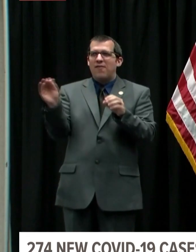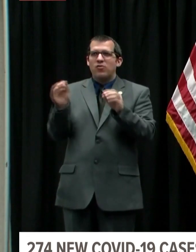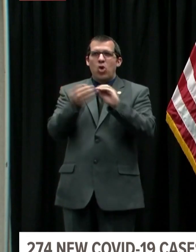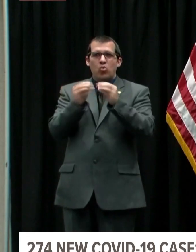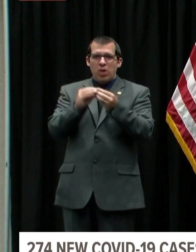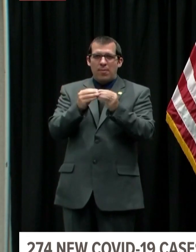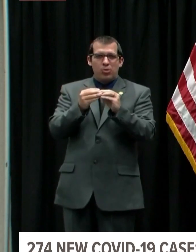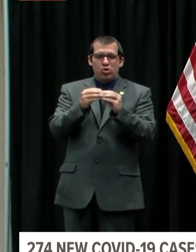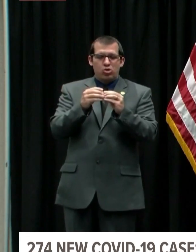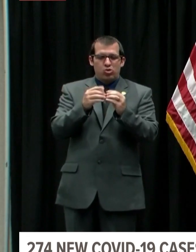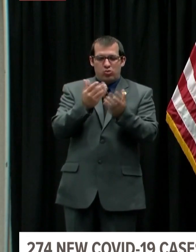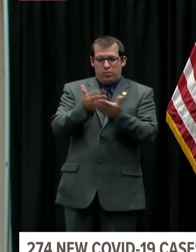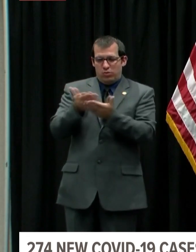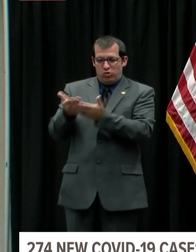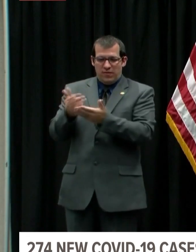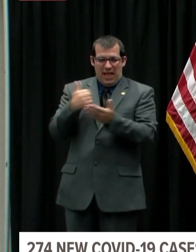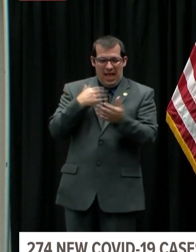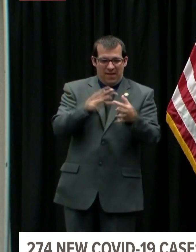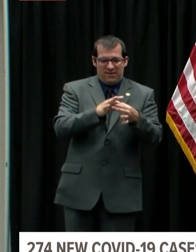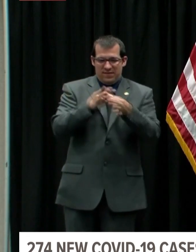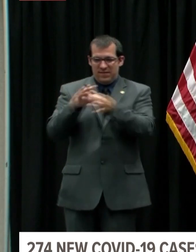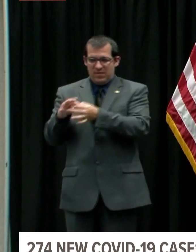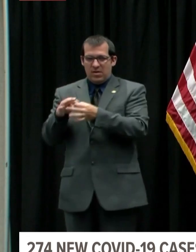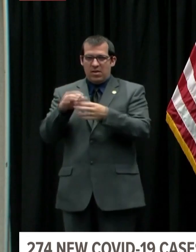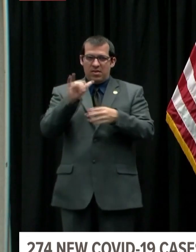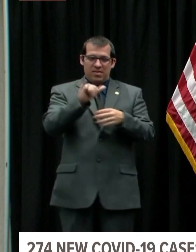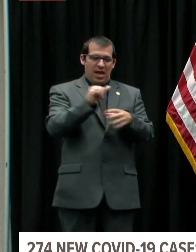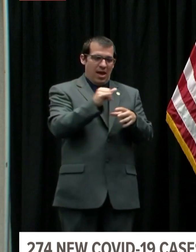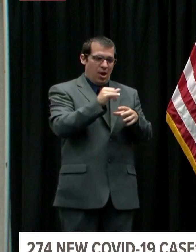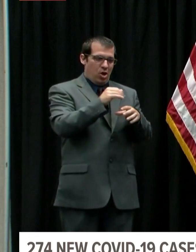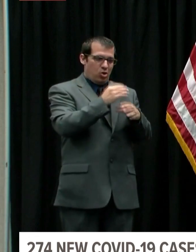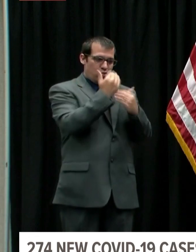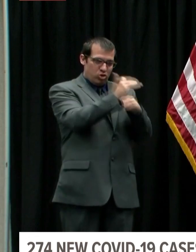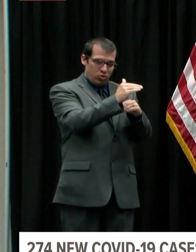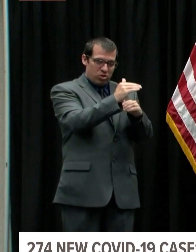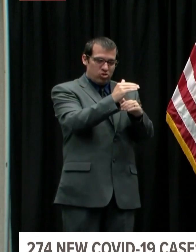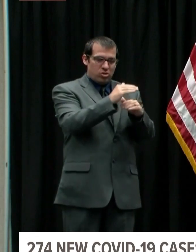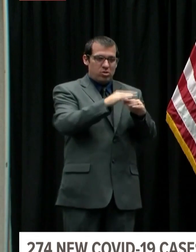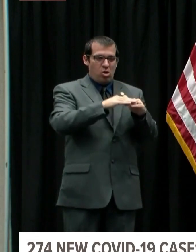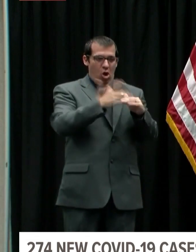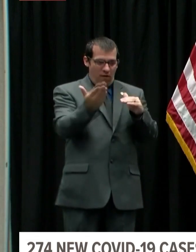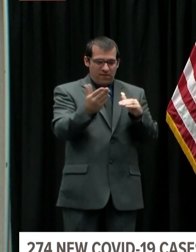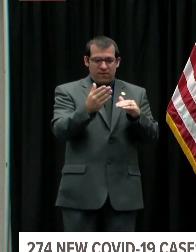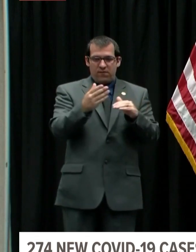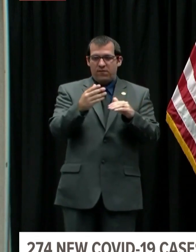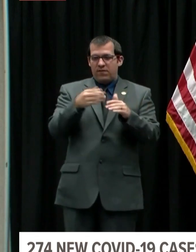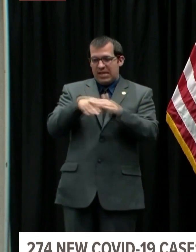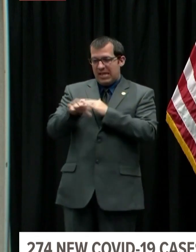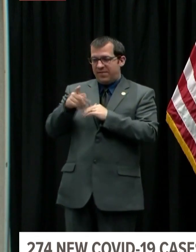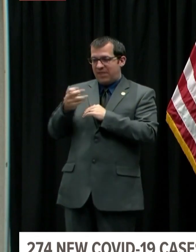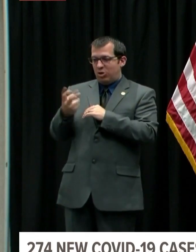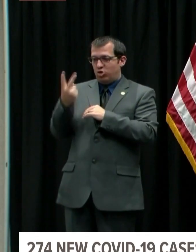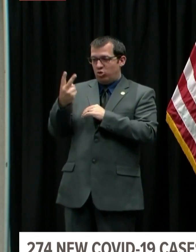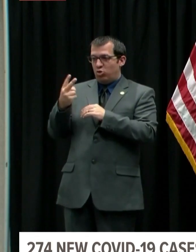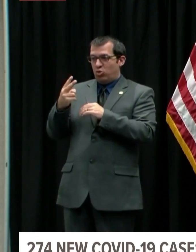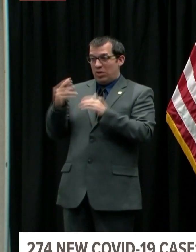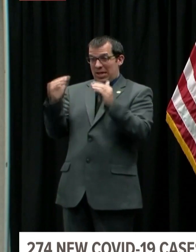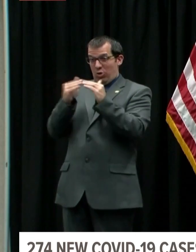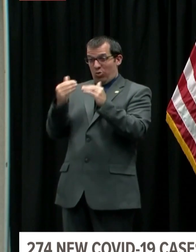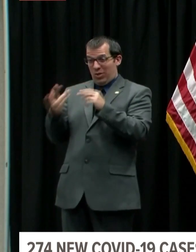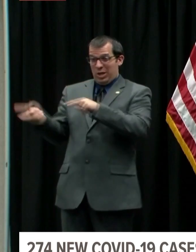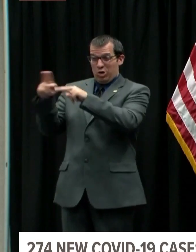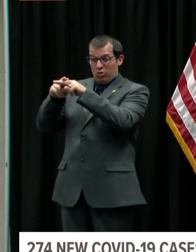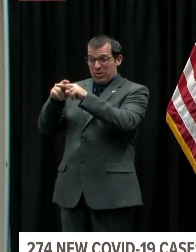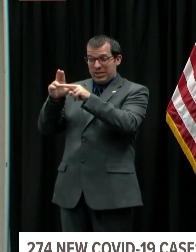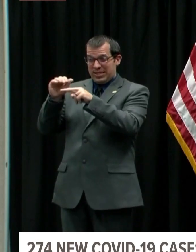there's a correlation between lifting the restriction, going to phase 2, versus the increase in cases. We'll